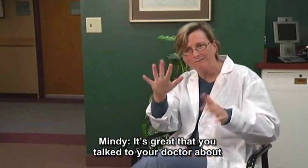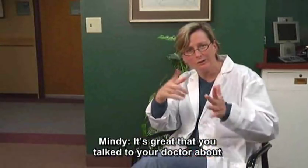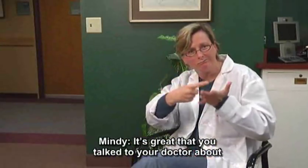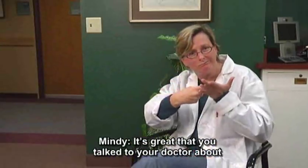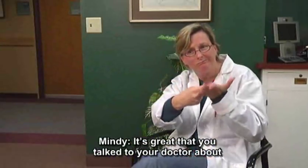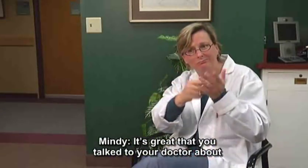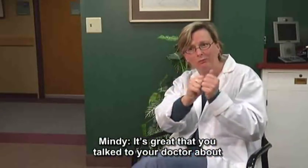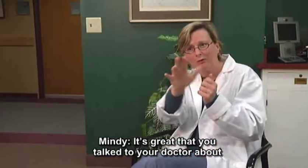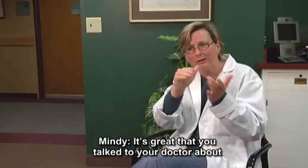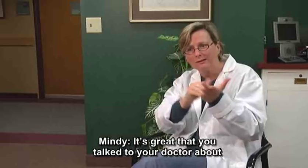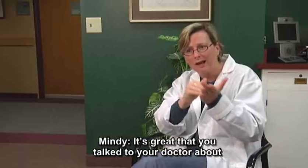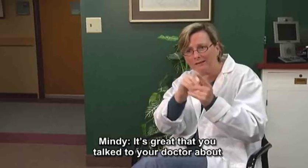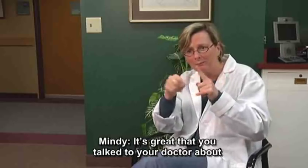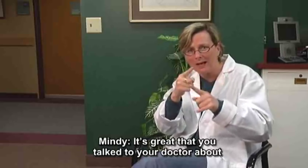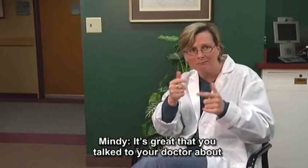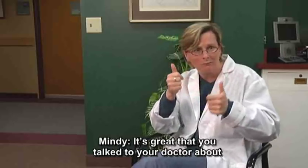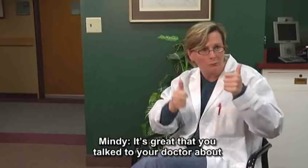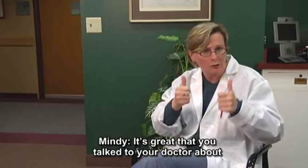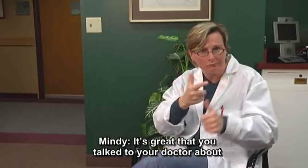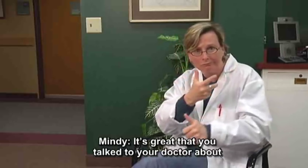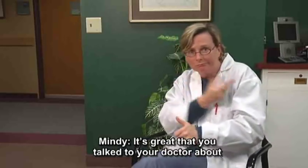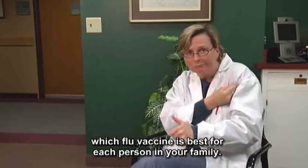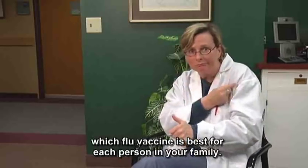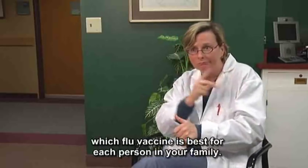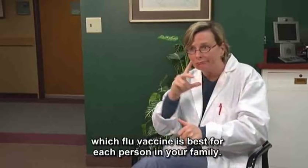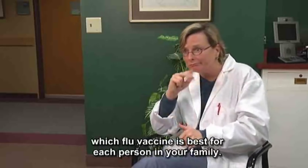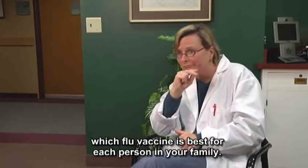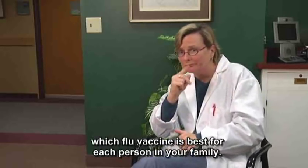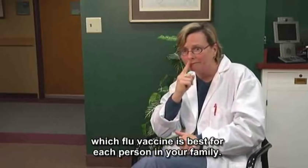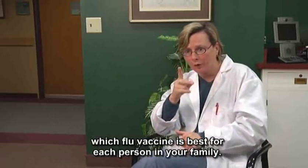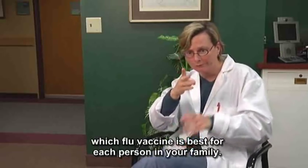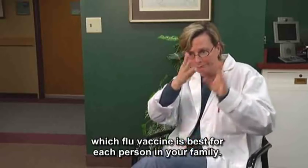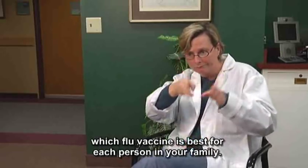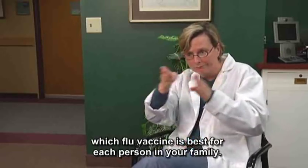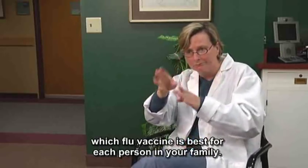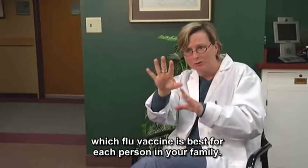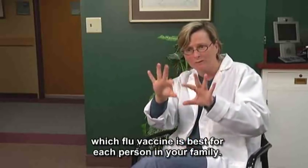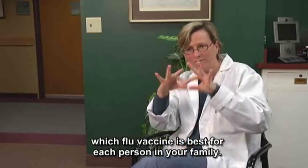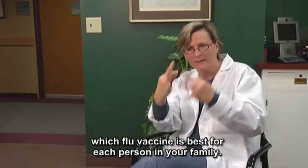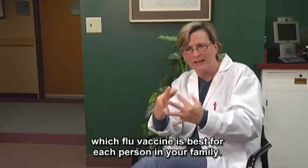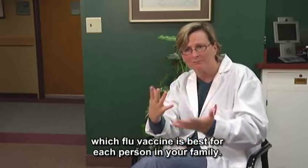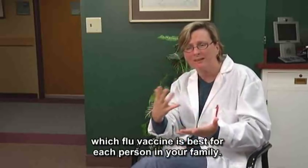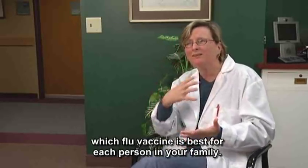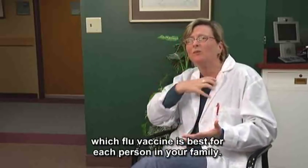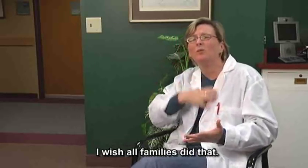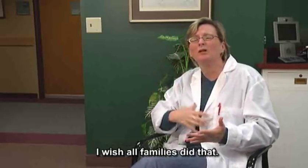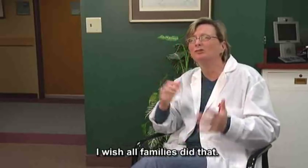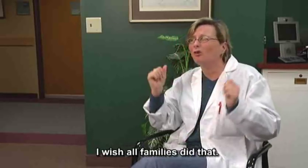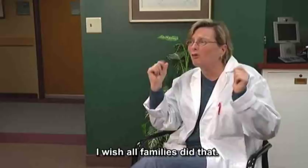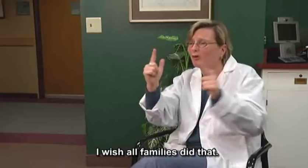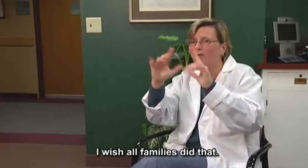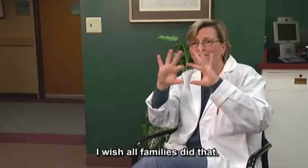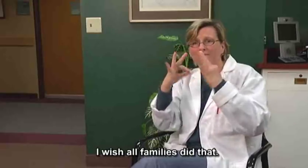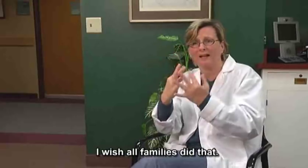it's great that you talk to your doctor about which flu vaccine is best for each person in your family i wish all families did that